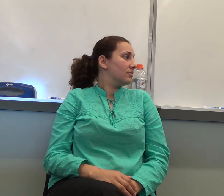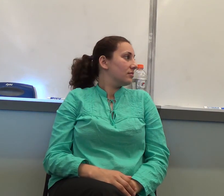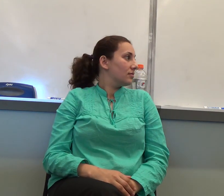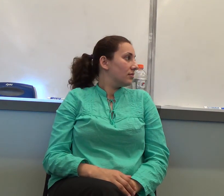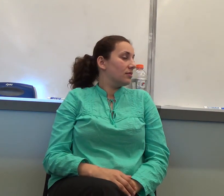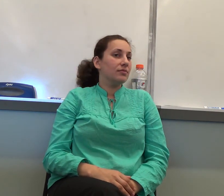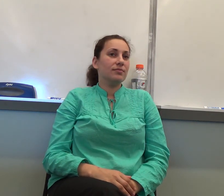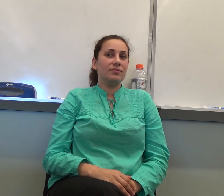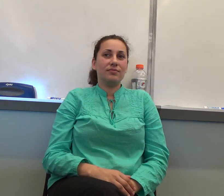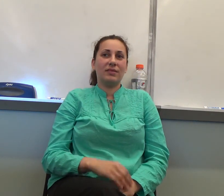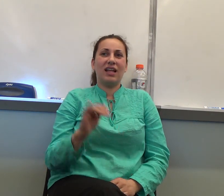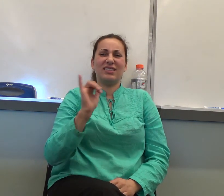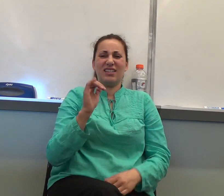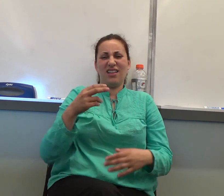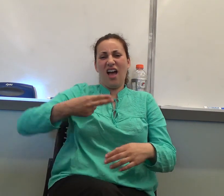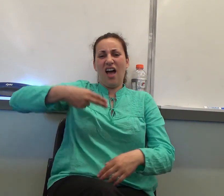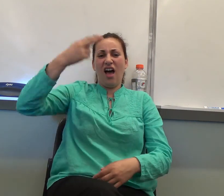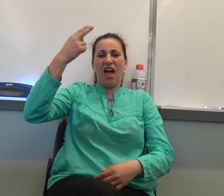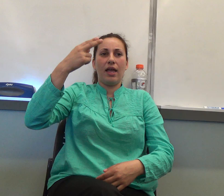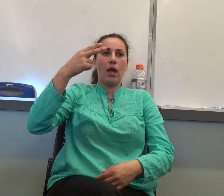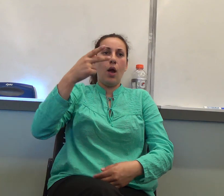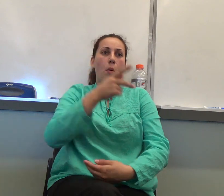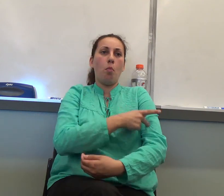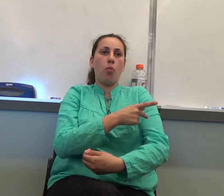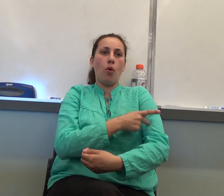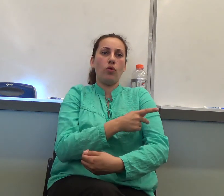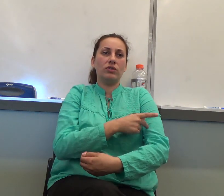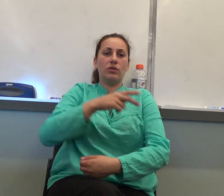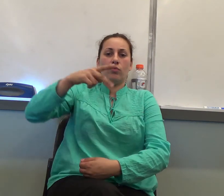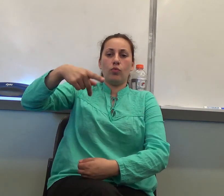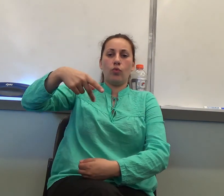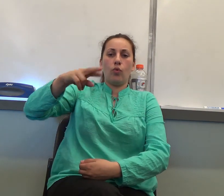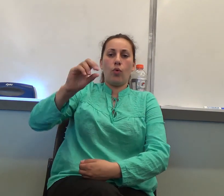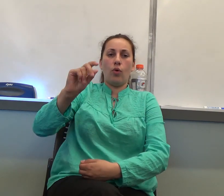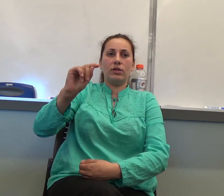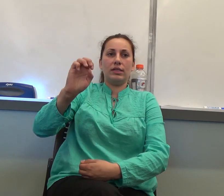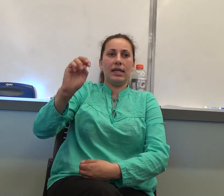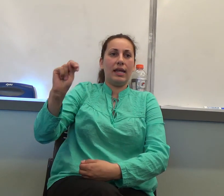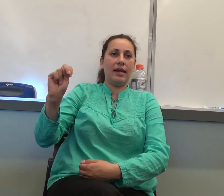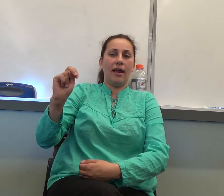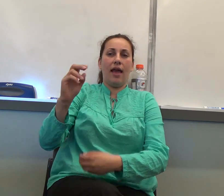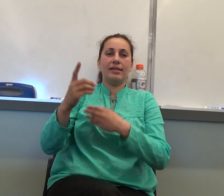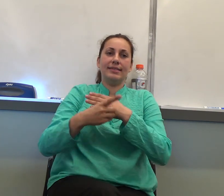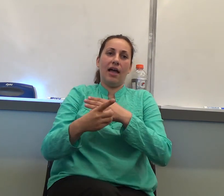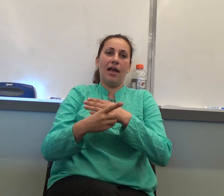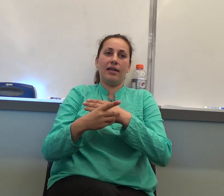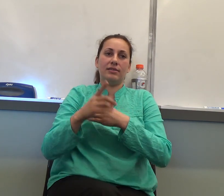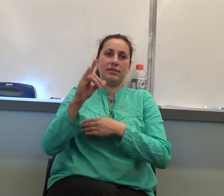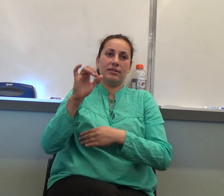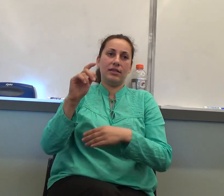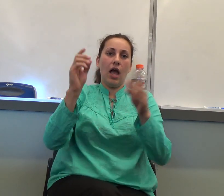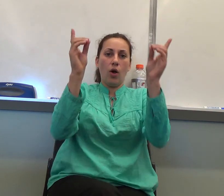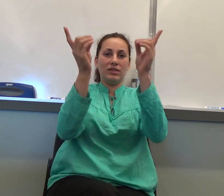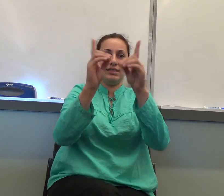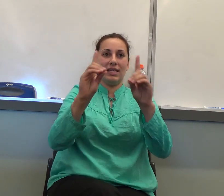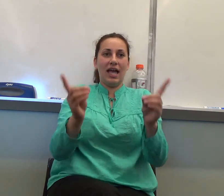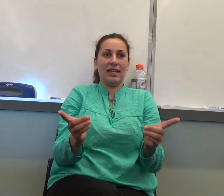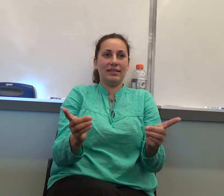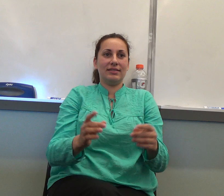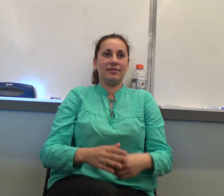high protein diets and stuff like that. All right, this is 4.4. I'm also going to write down the sections for the